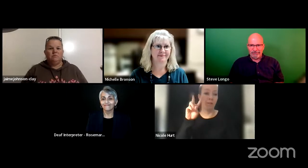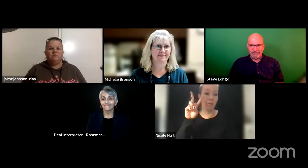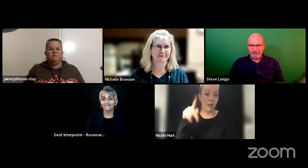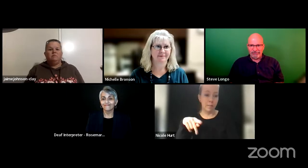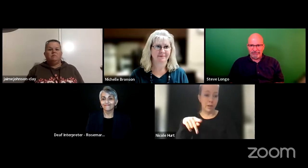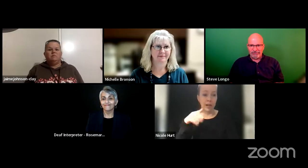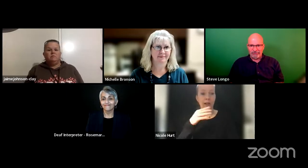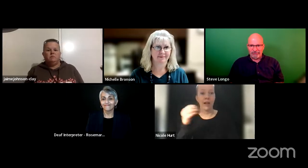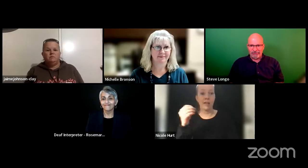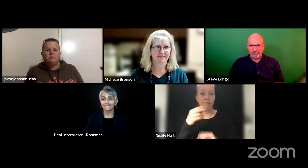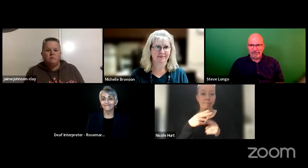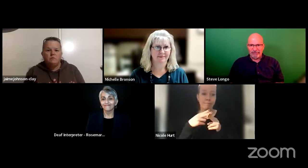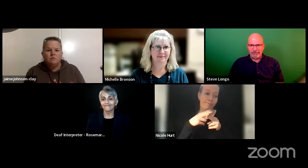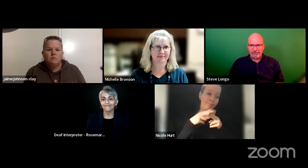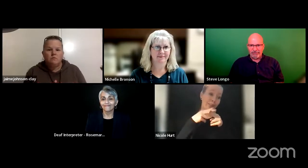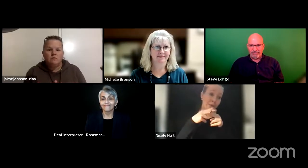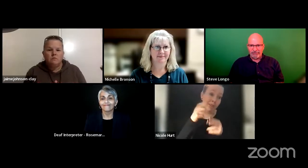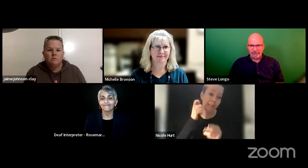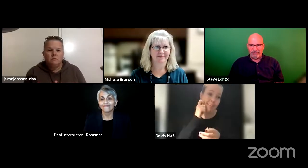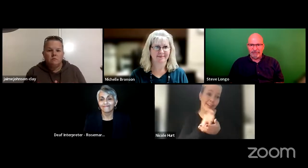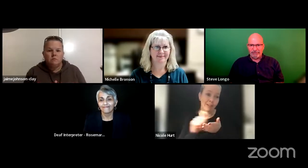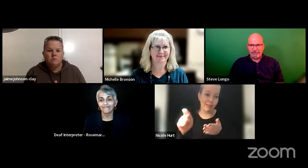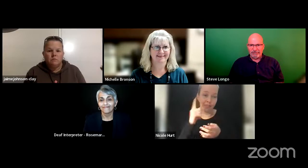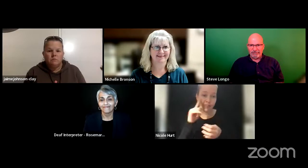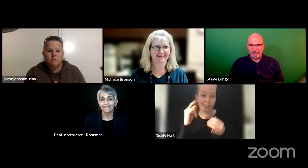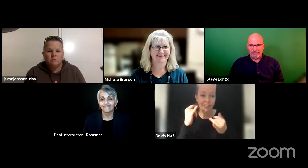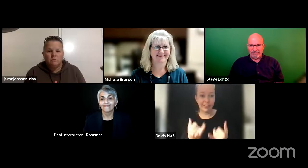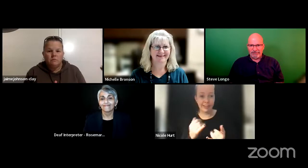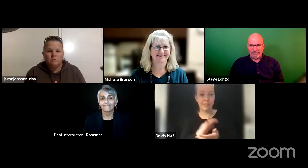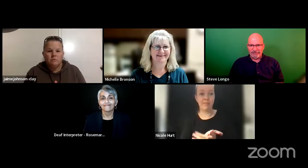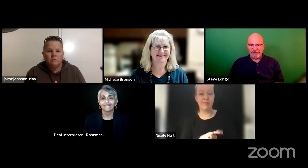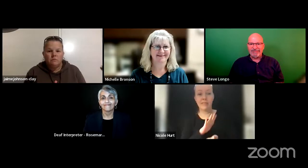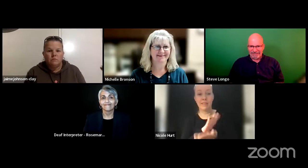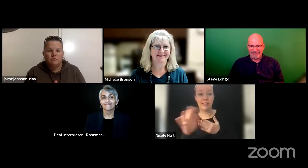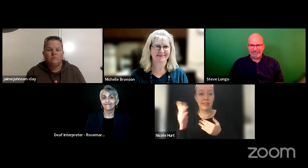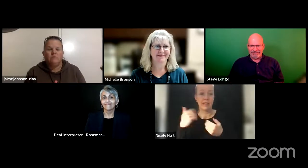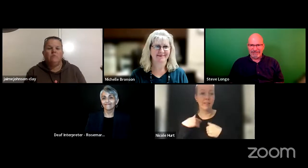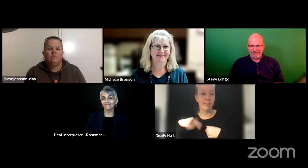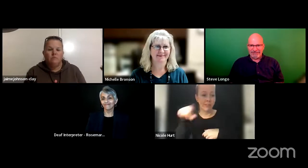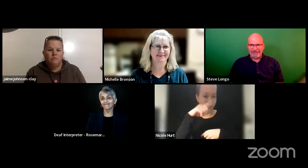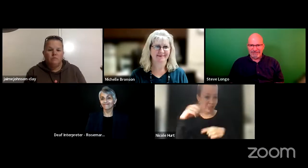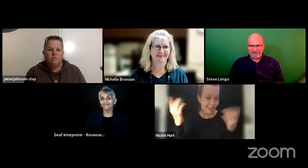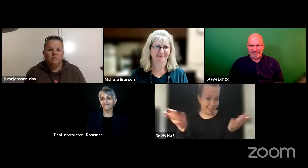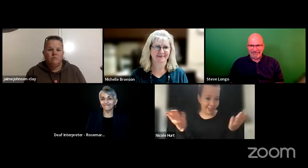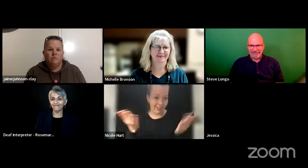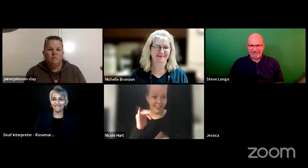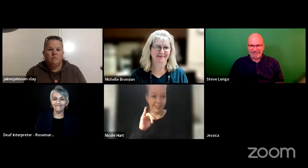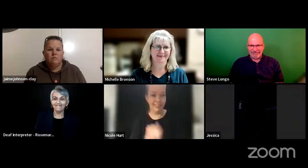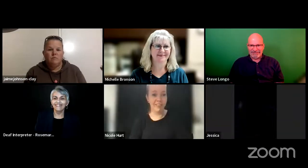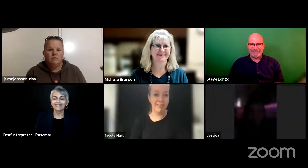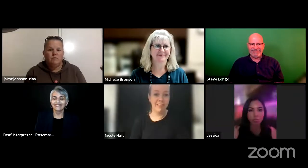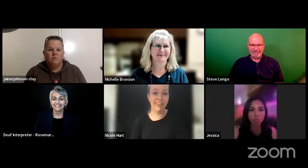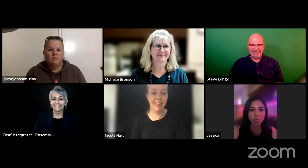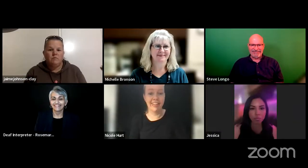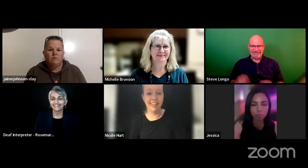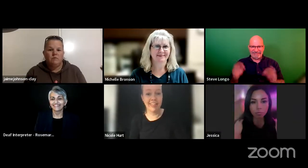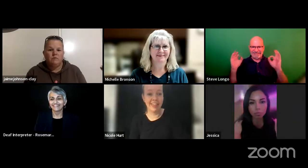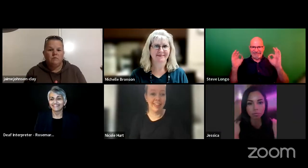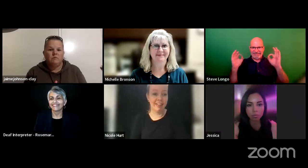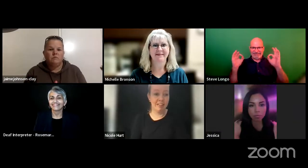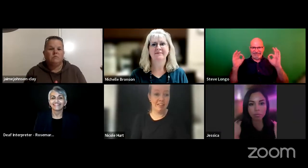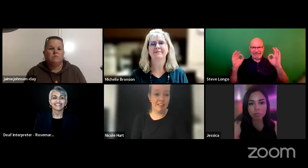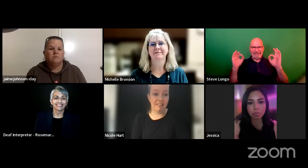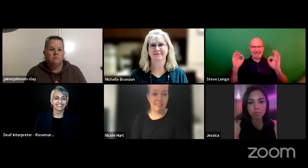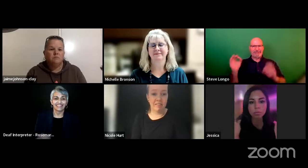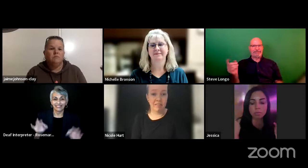Nicole is saying, hello, I'm Nicole Hurt, and I am vice president and interim secretary for now. So nice